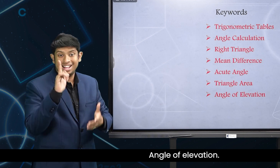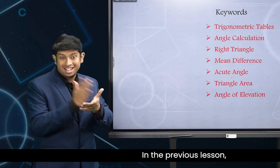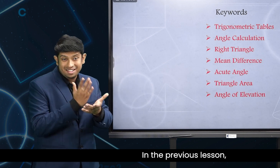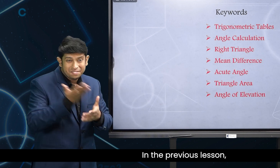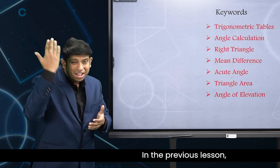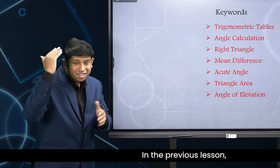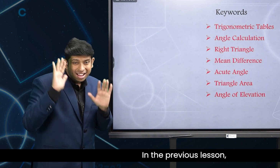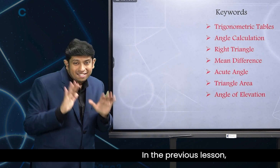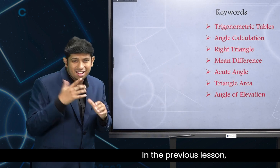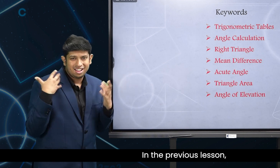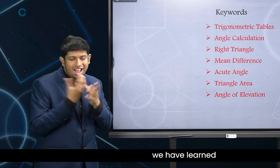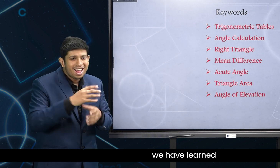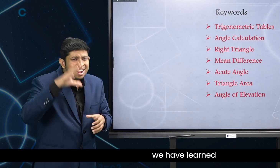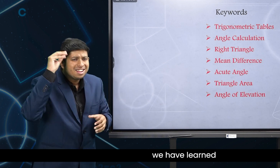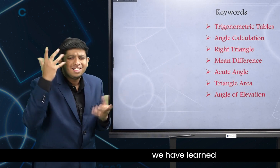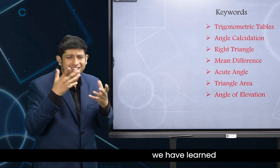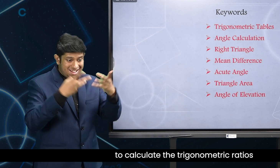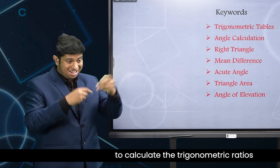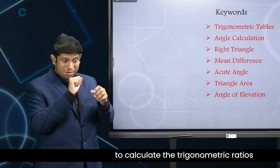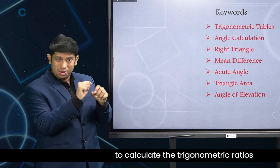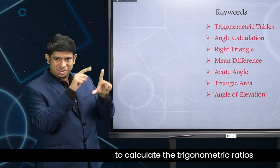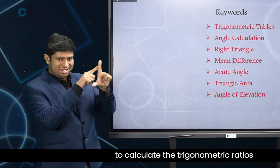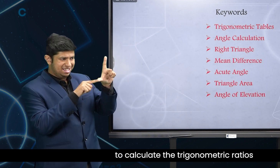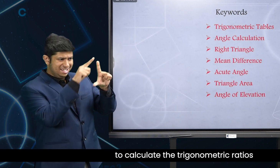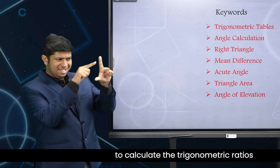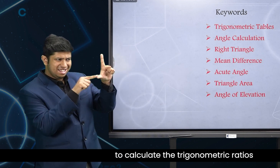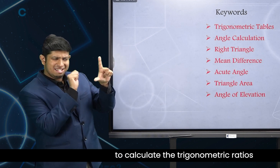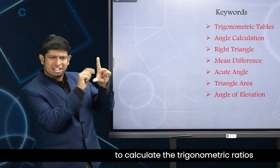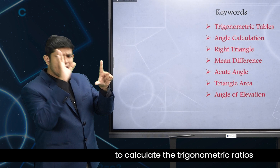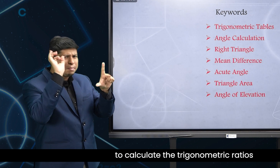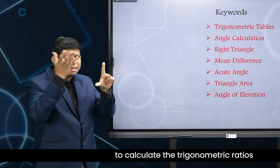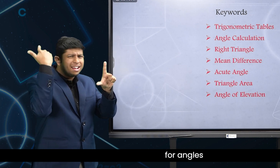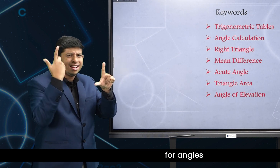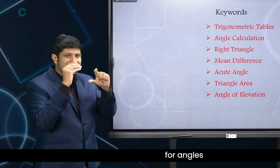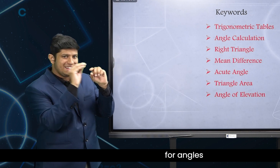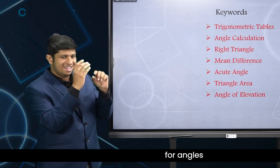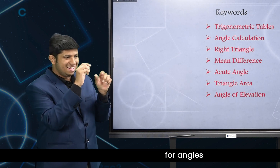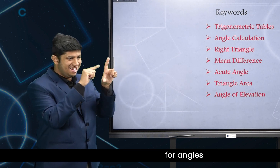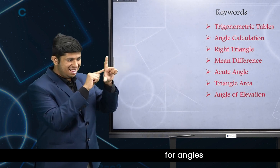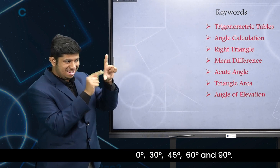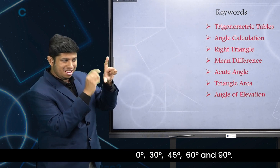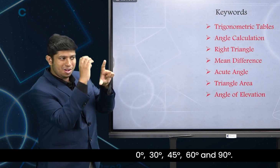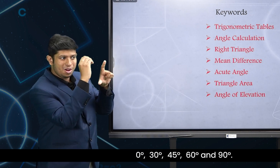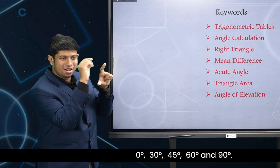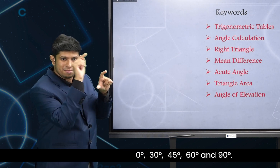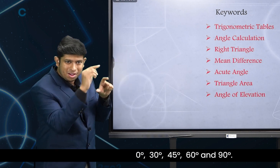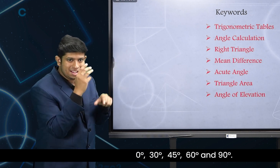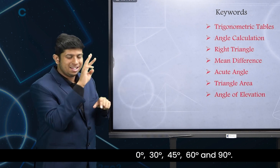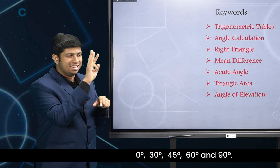In the previous lesson, we have learned to calculate the trigonometric ratios for angles 0 degrees,